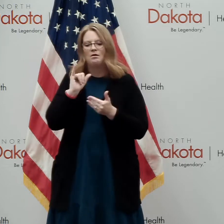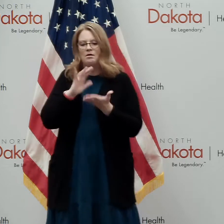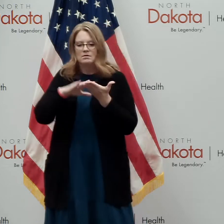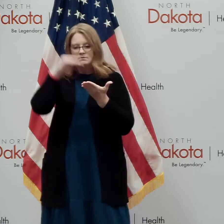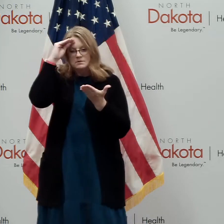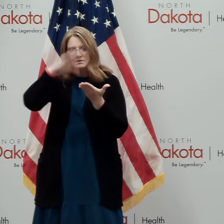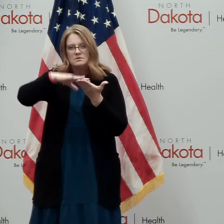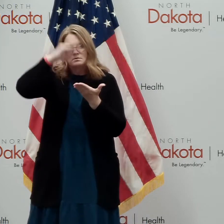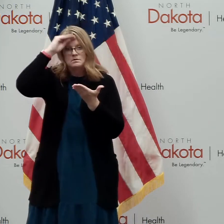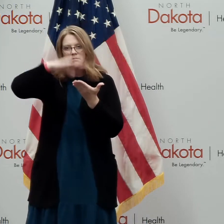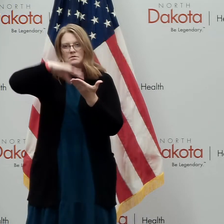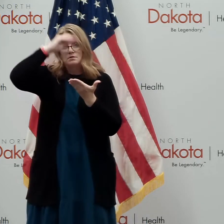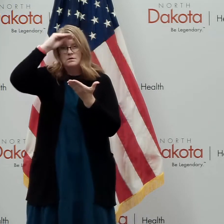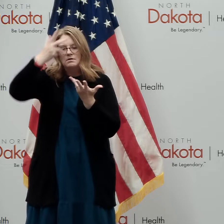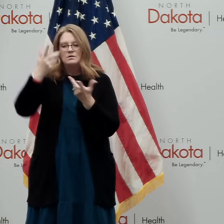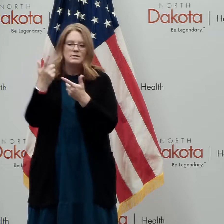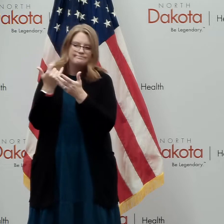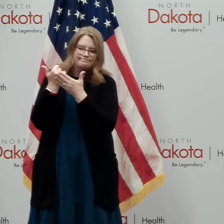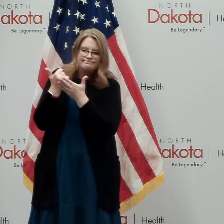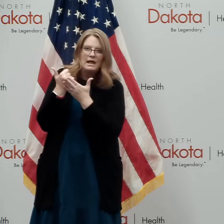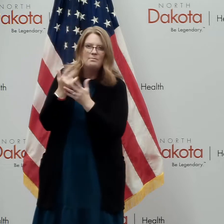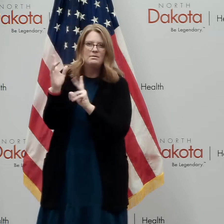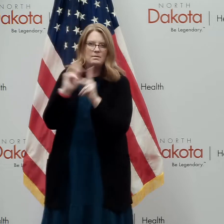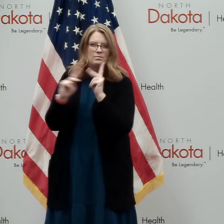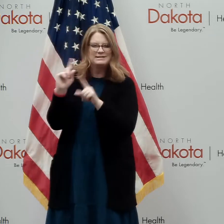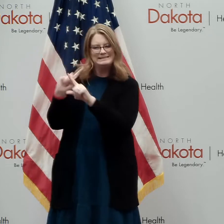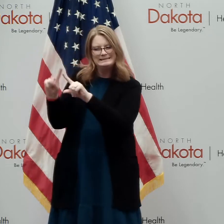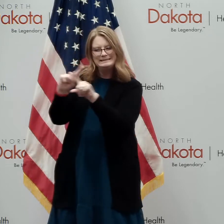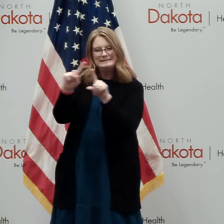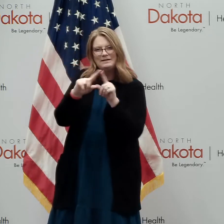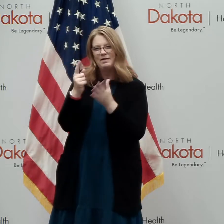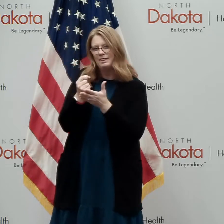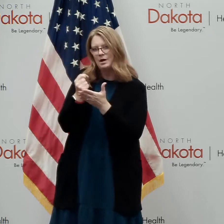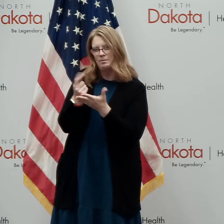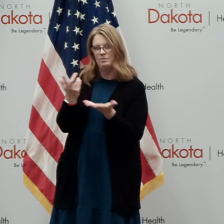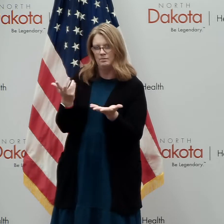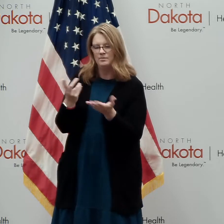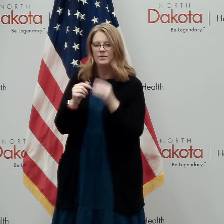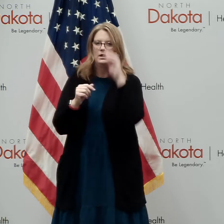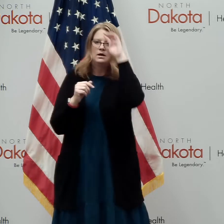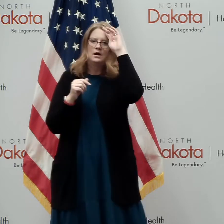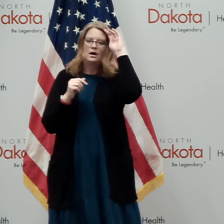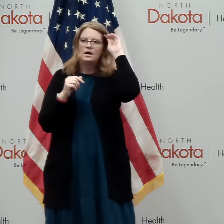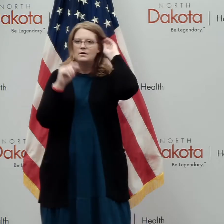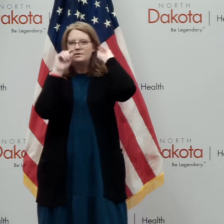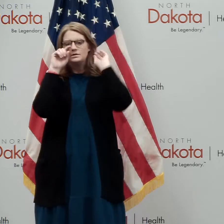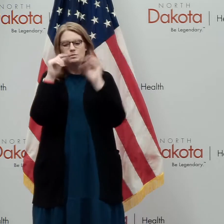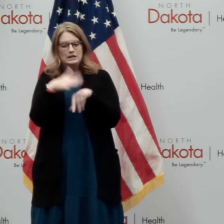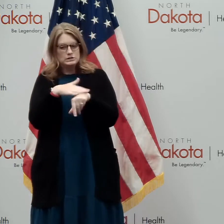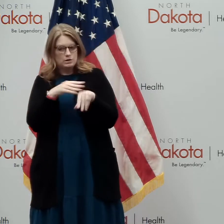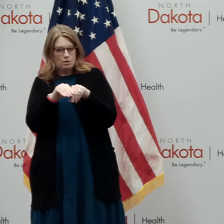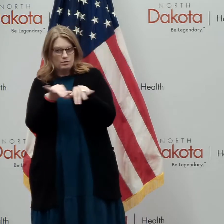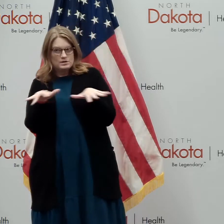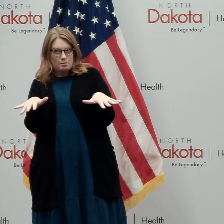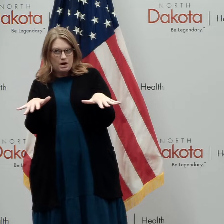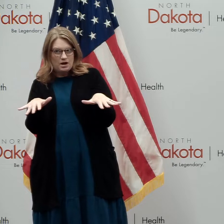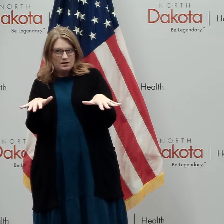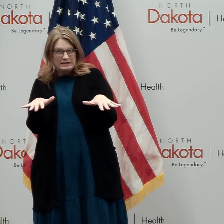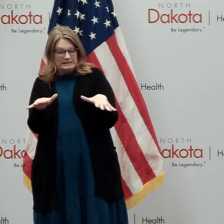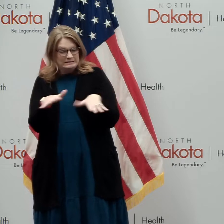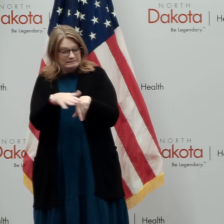with therapeutics. And of course, as we slow the spread, it also gets us closer to the day when there may be